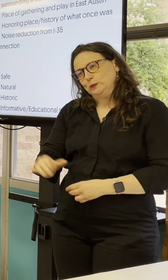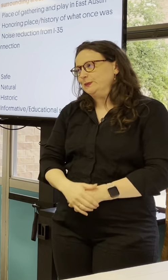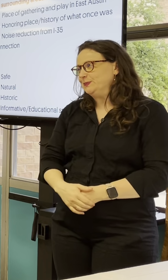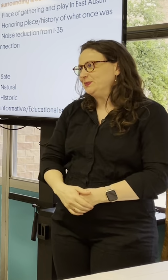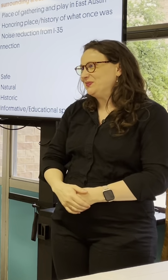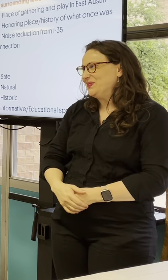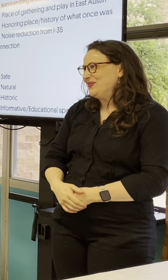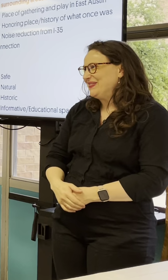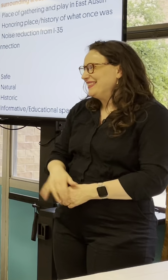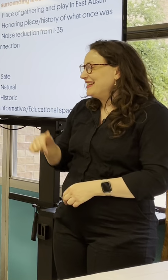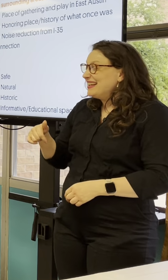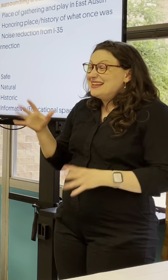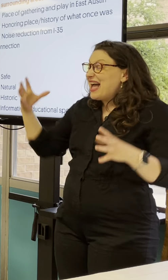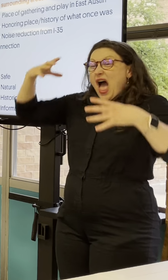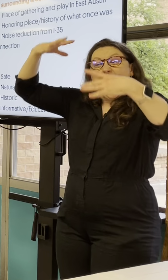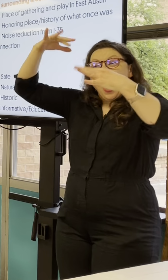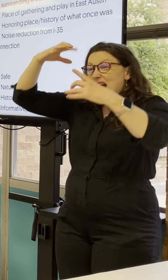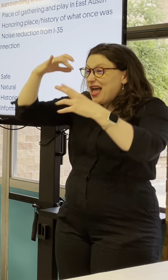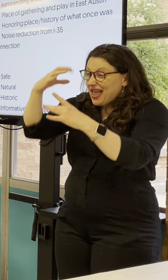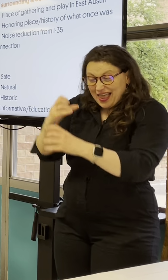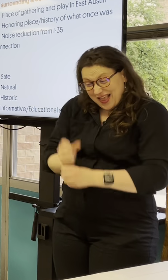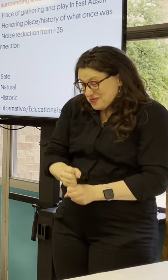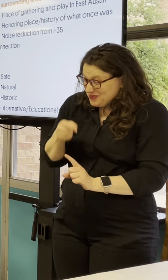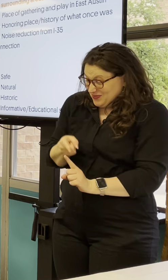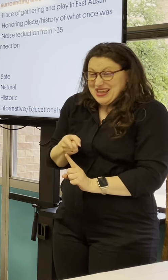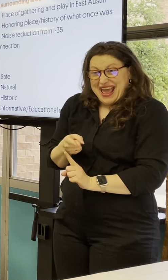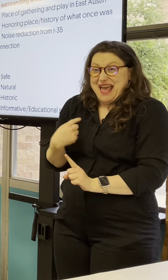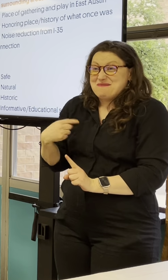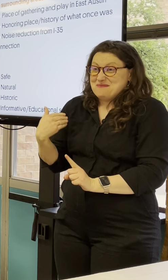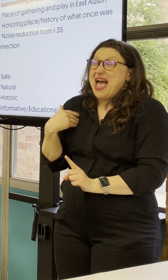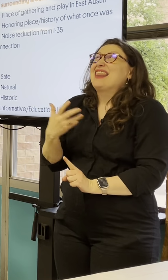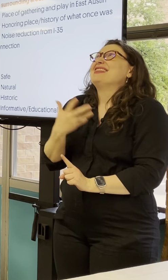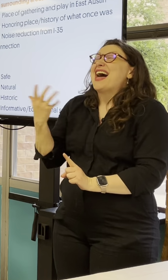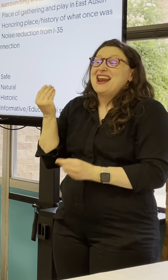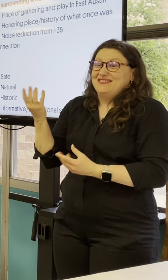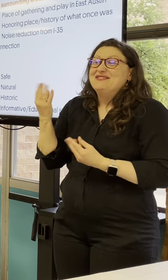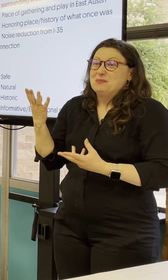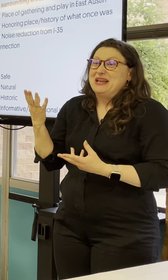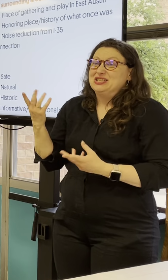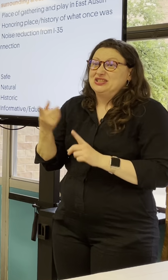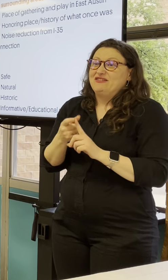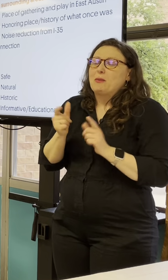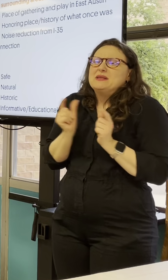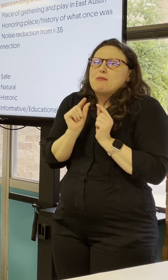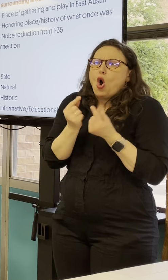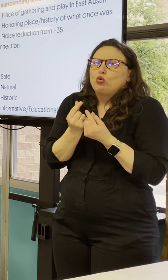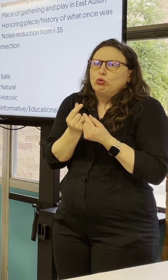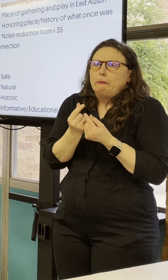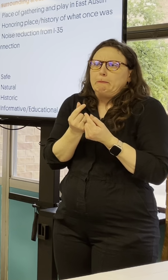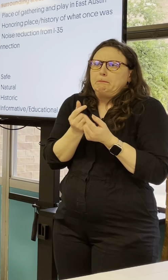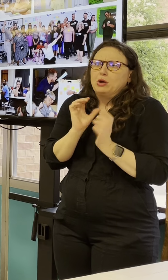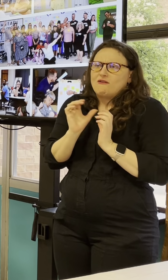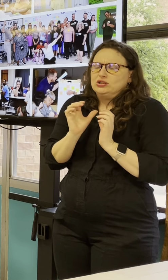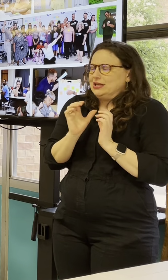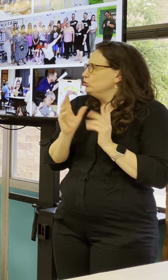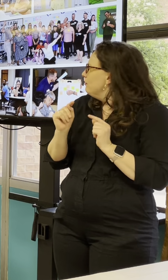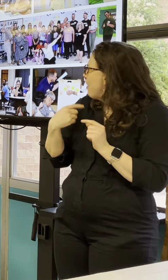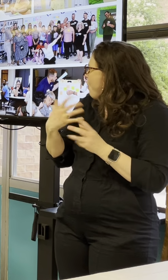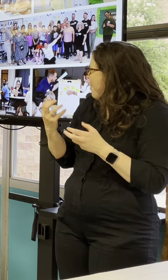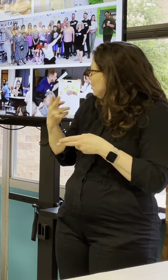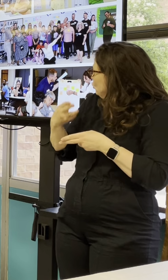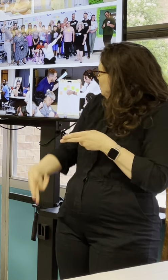So this is just a recap. There was a lot of information we received in the small group conversations, but we wanted to just